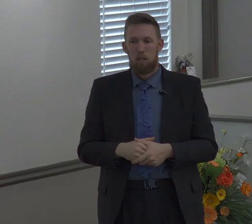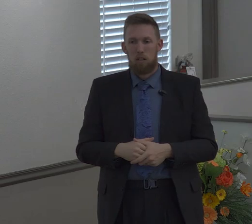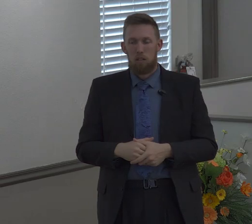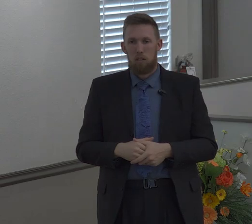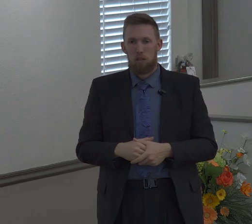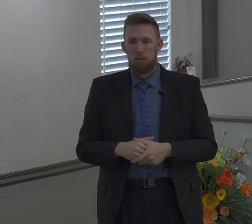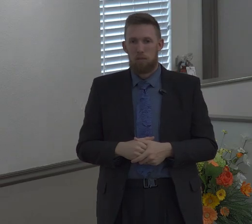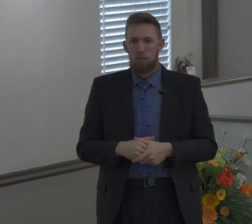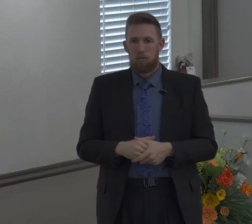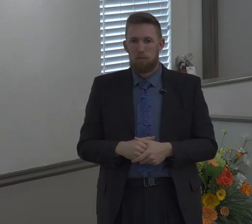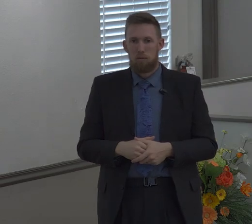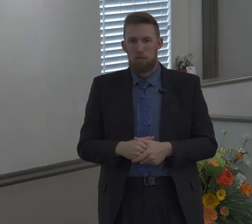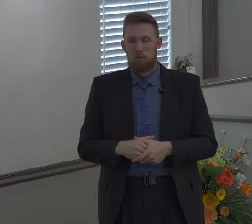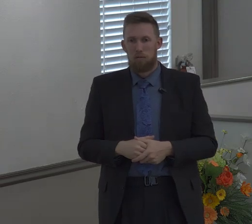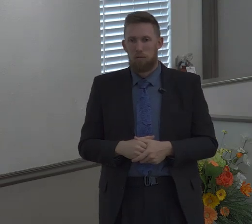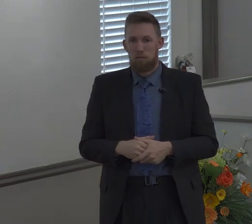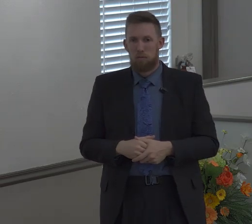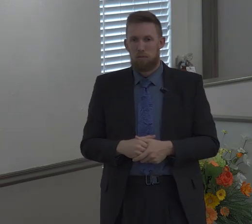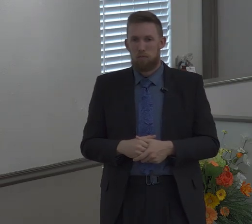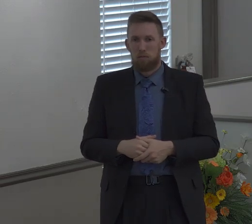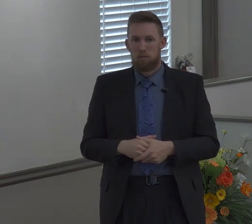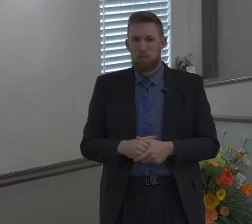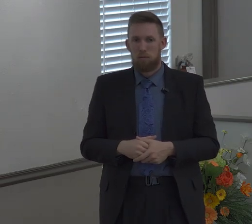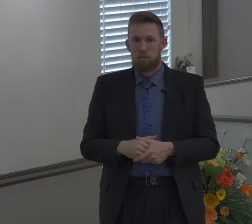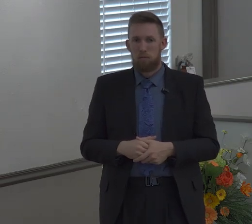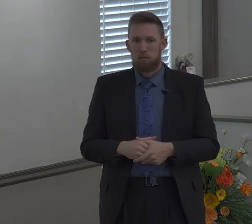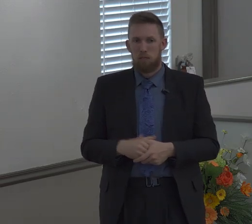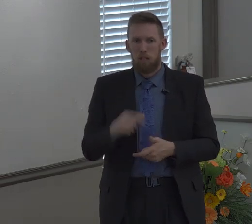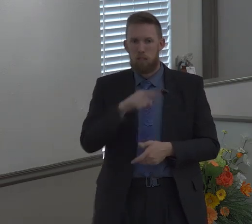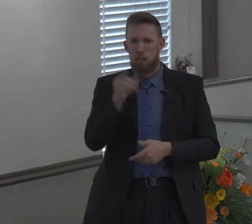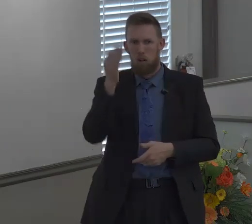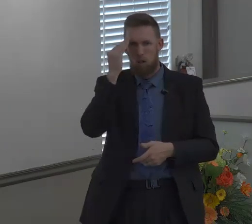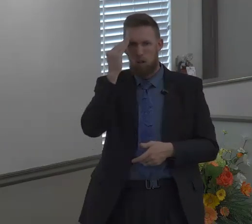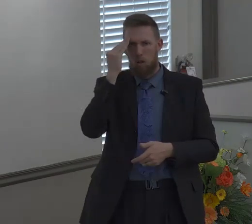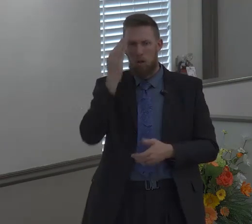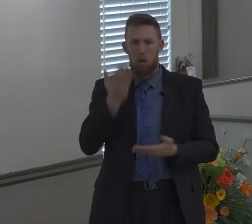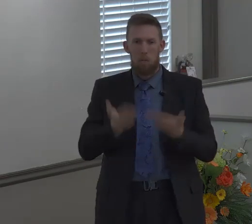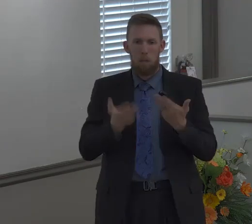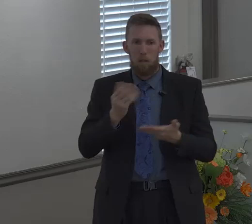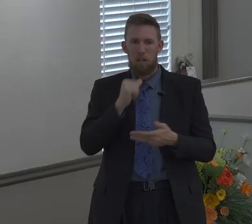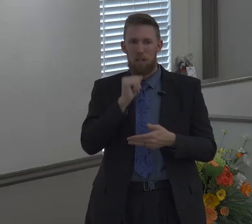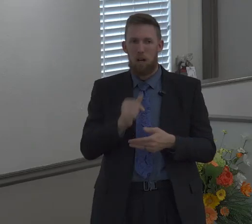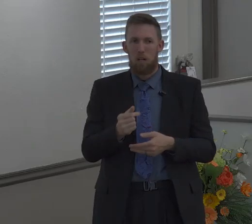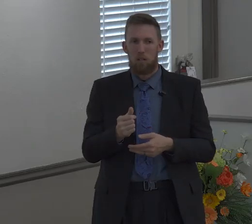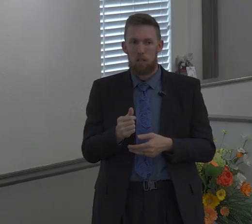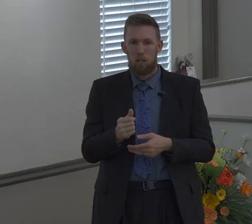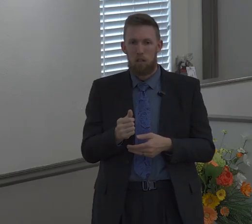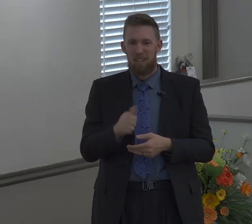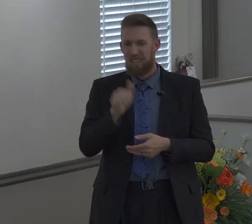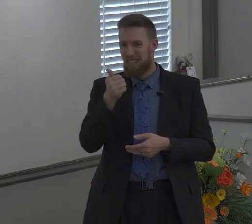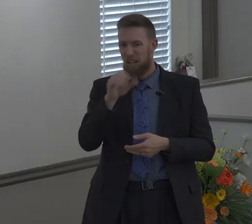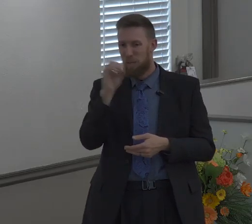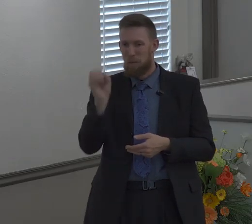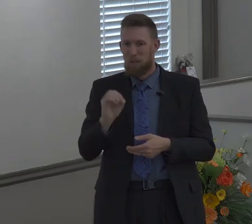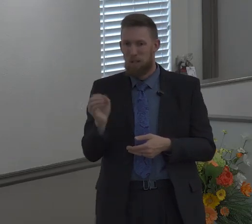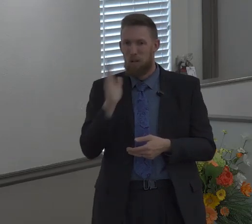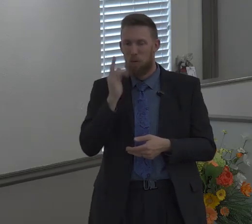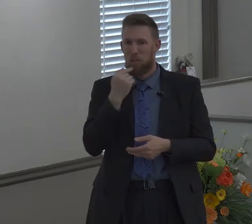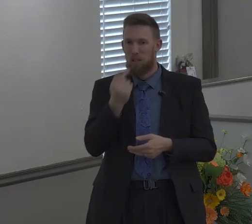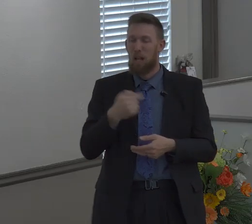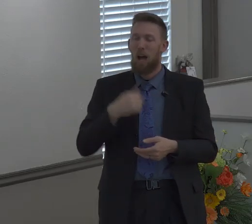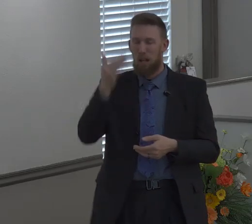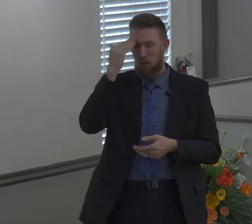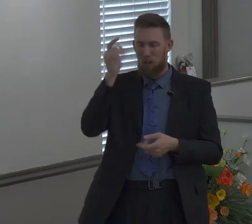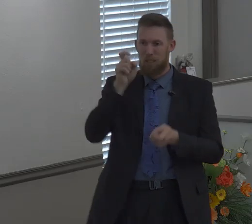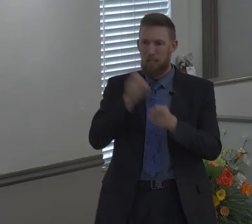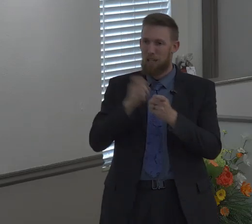exactly what God's will for my life is. Do you know, there probably wouldn't be one Christian in 10 that could ever